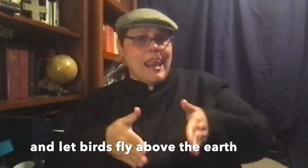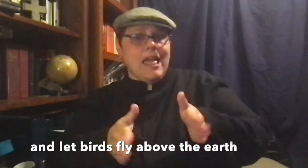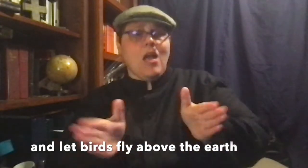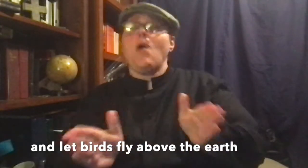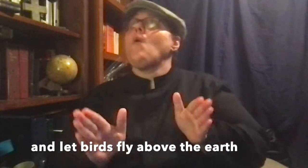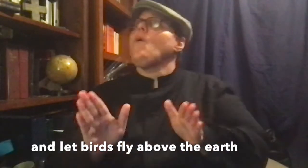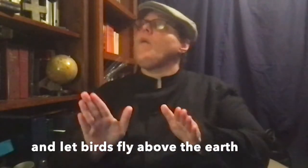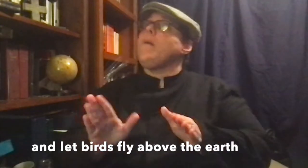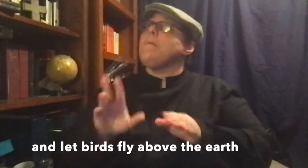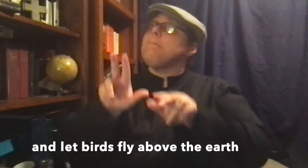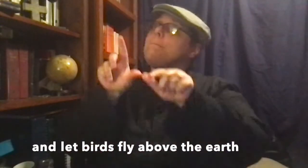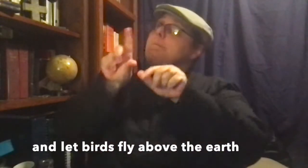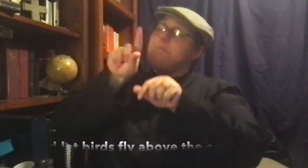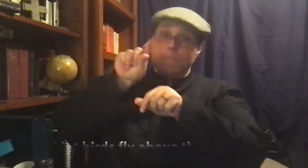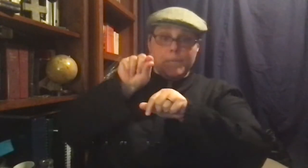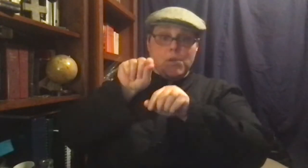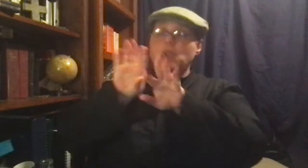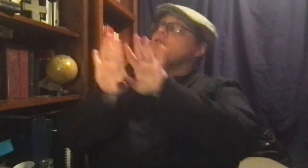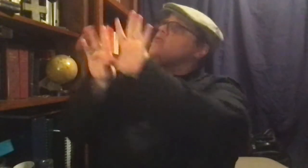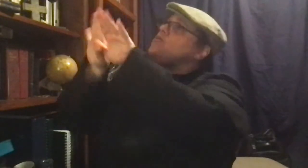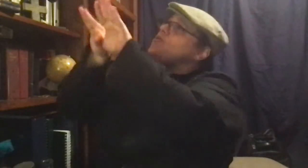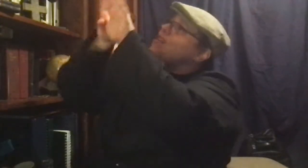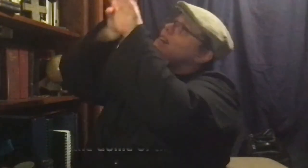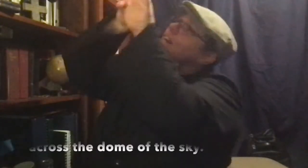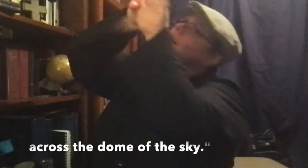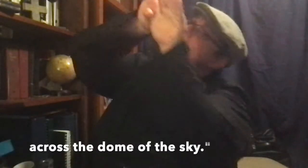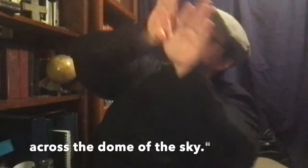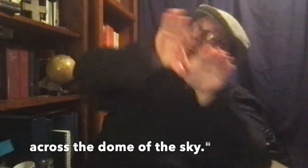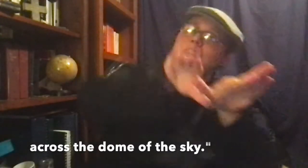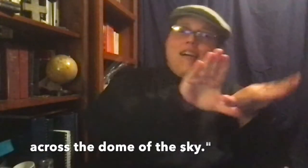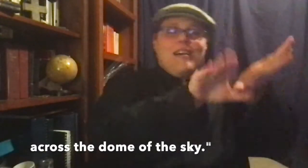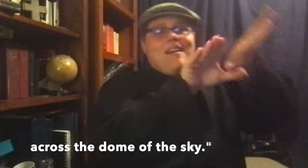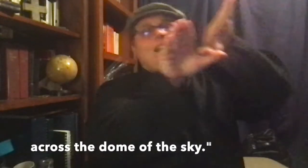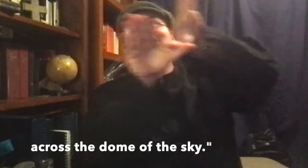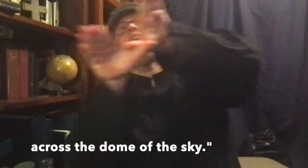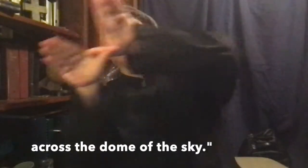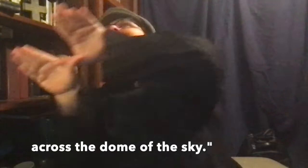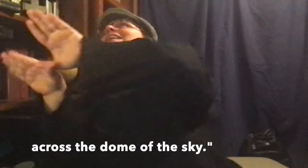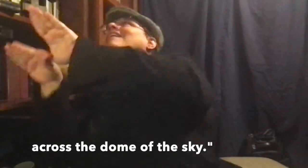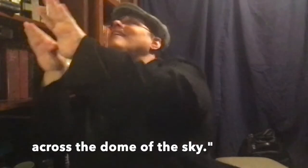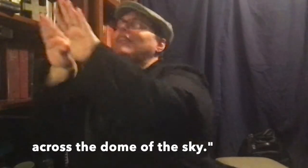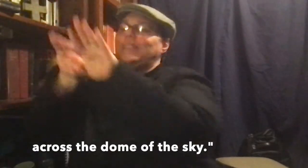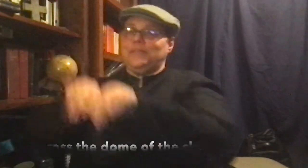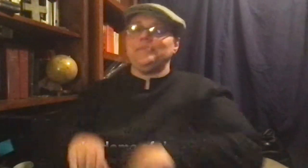and let birds fly above the earth across the dome of the sky."